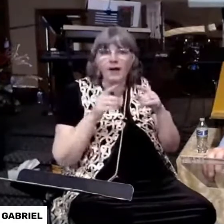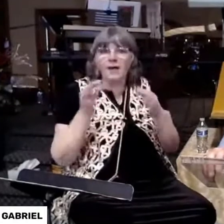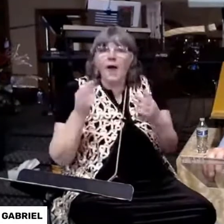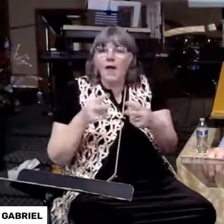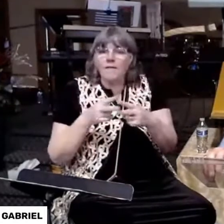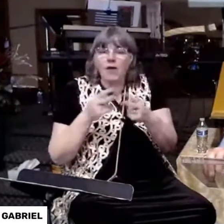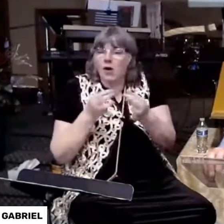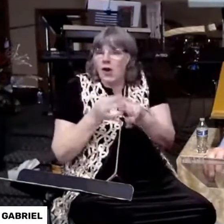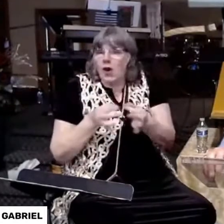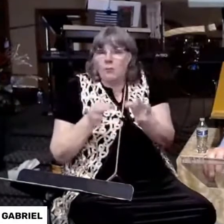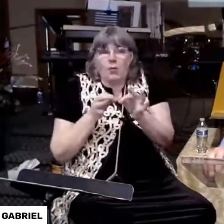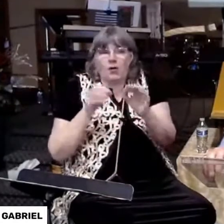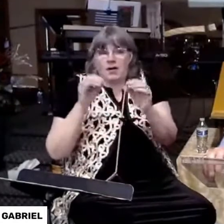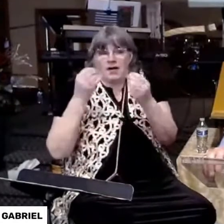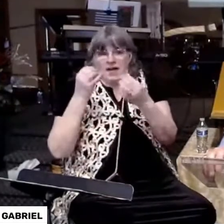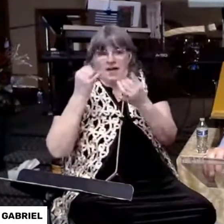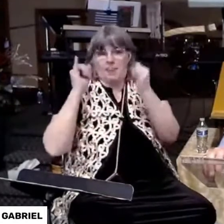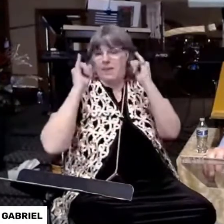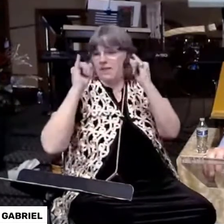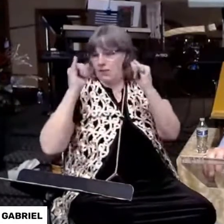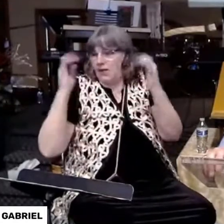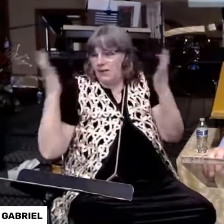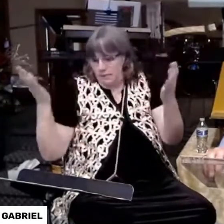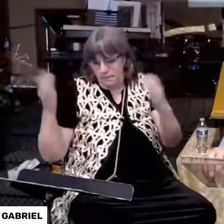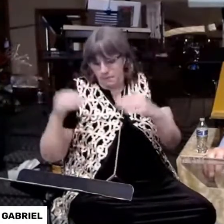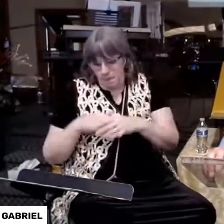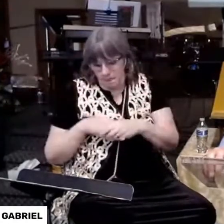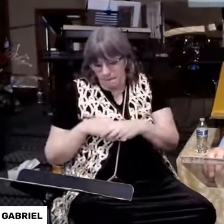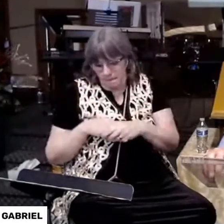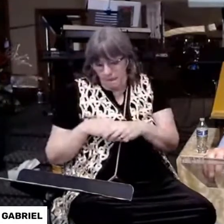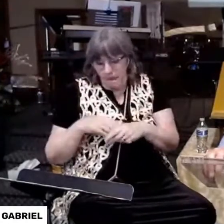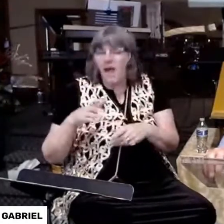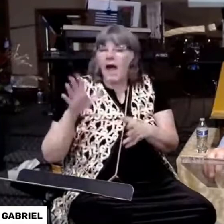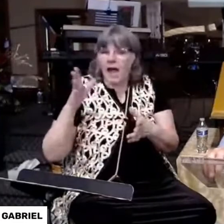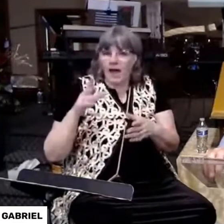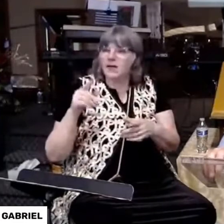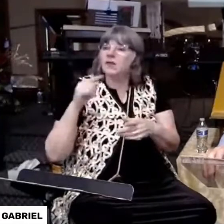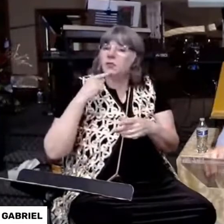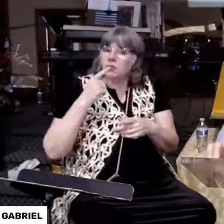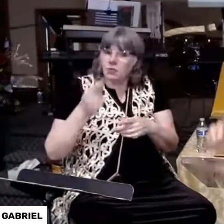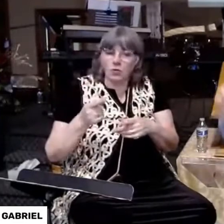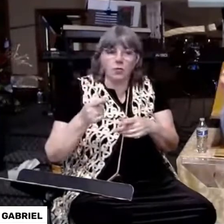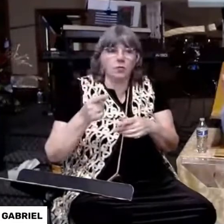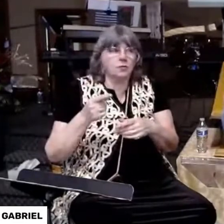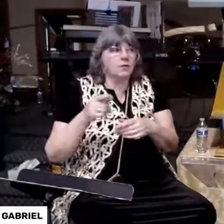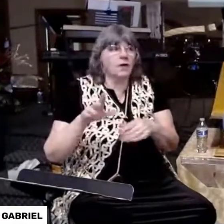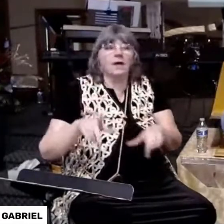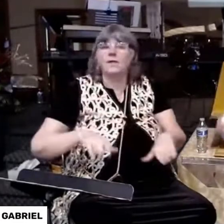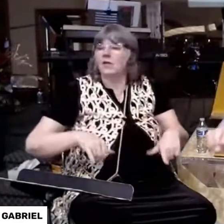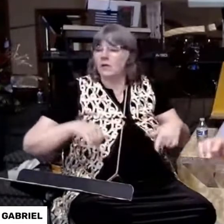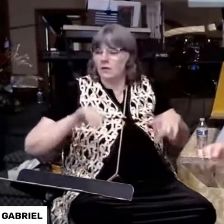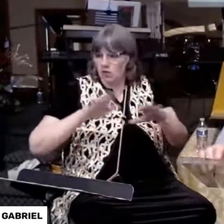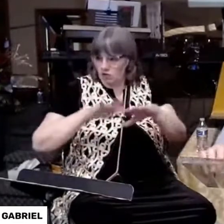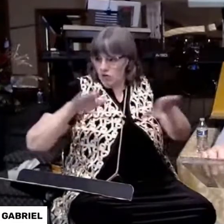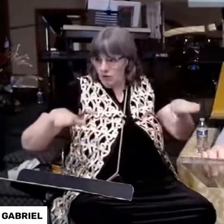It also advocated for the old by